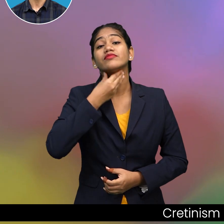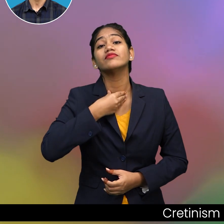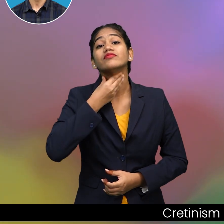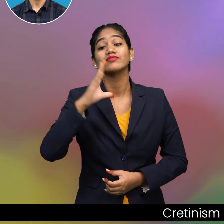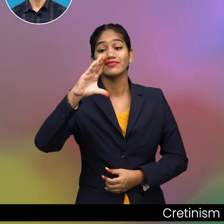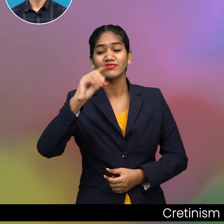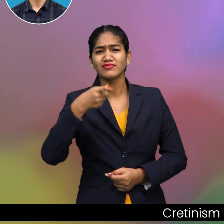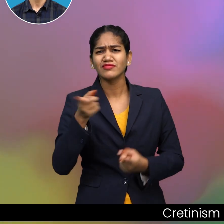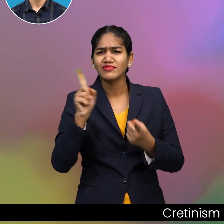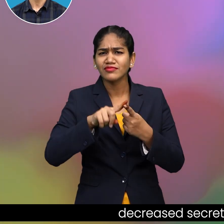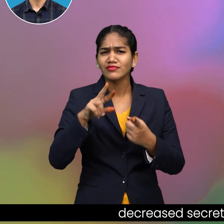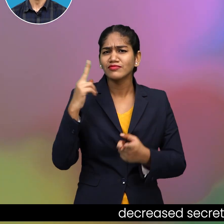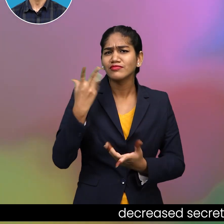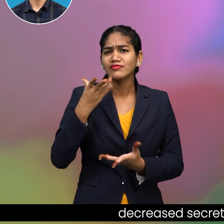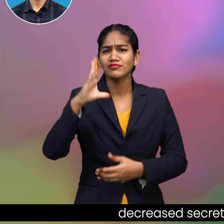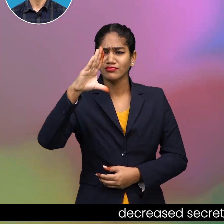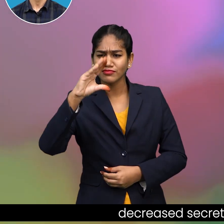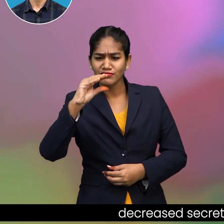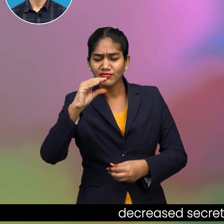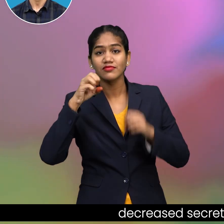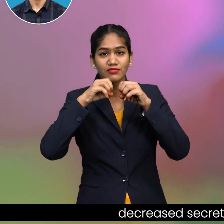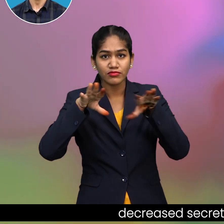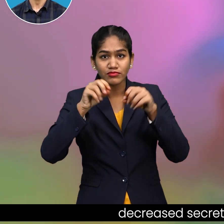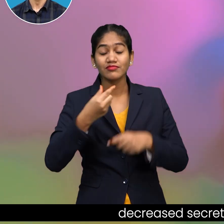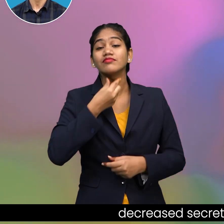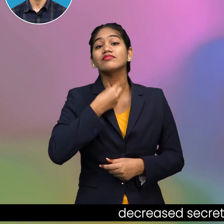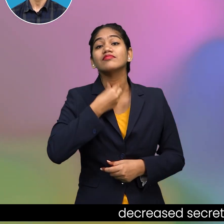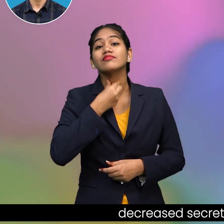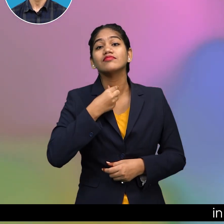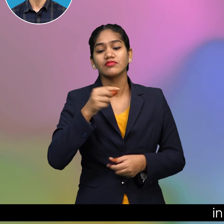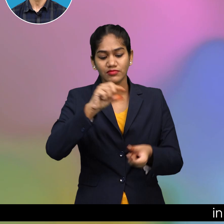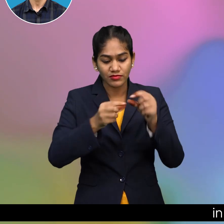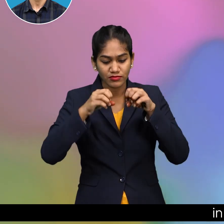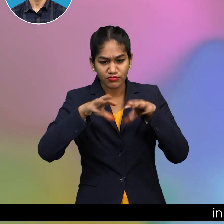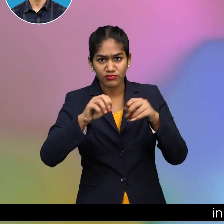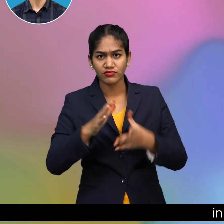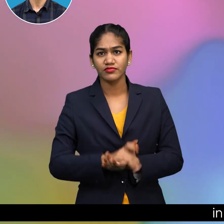Cretinism is caused due to decreased secretion of thyroid hormones in children.